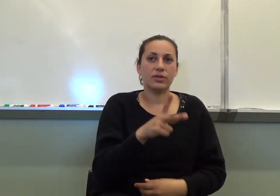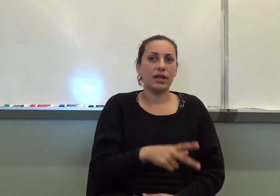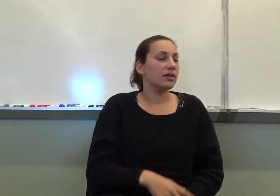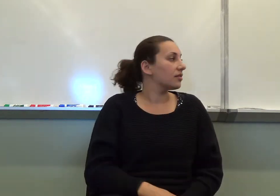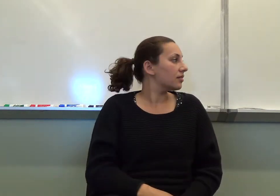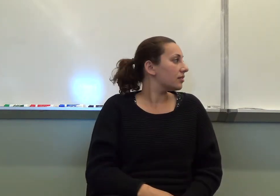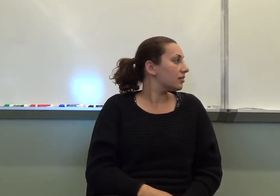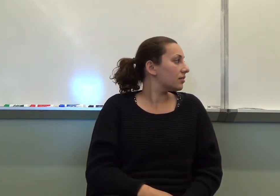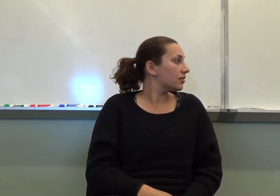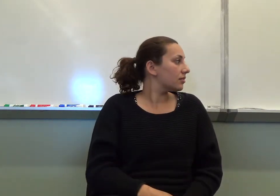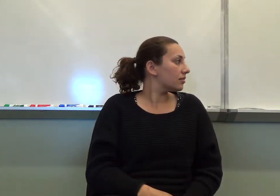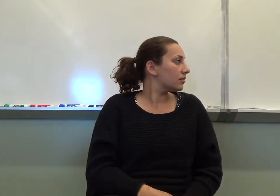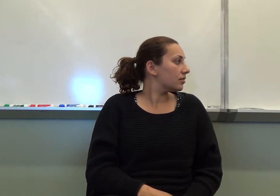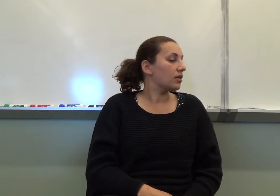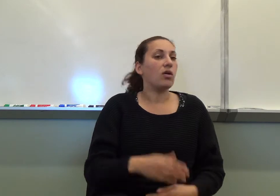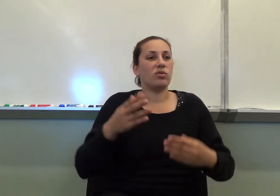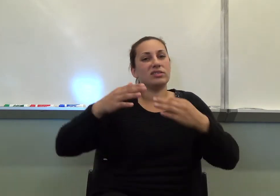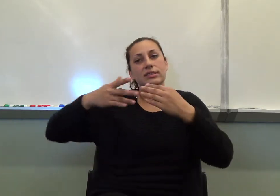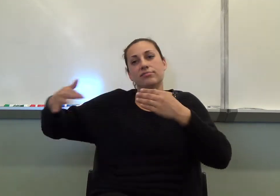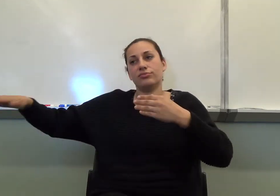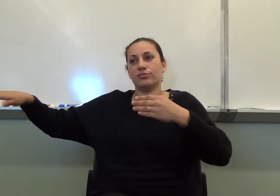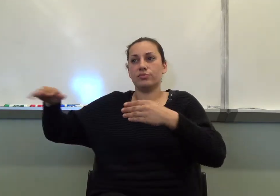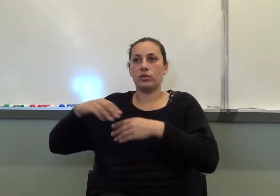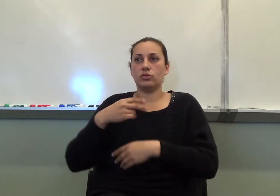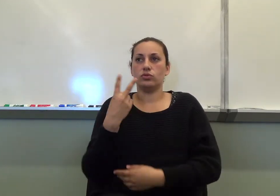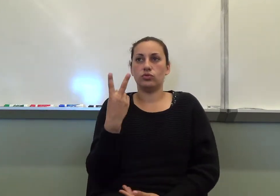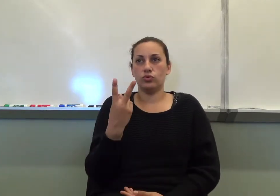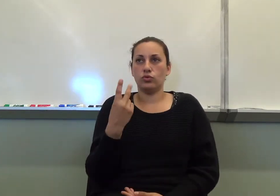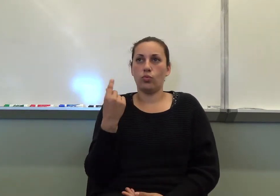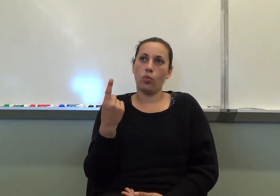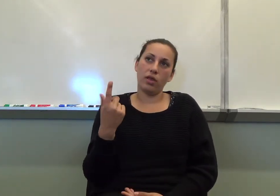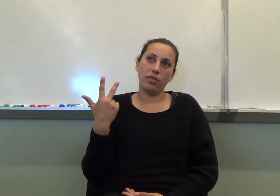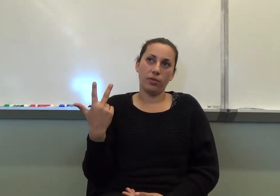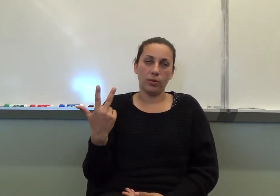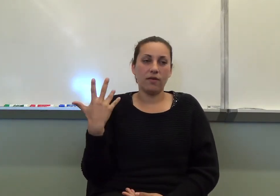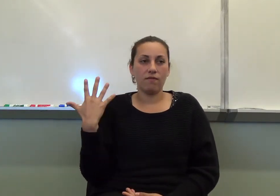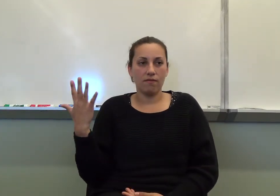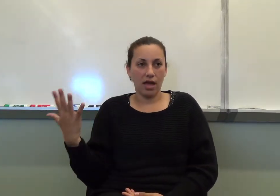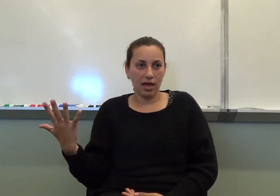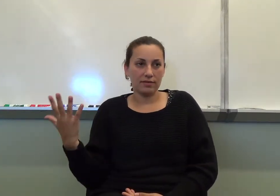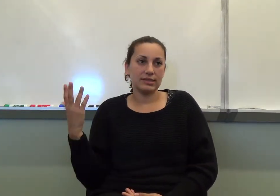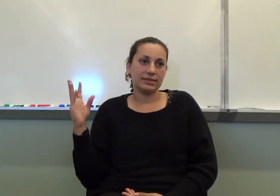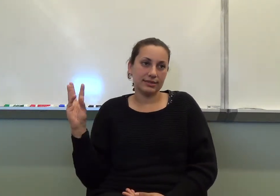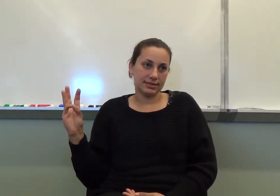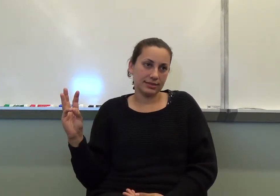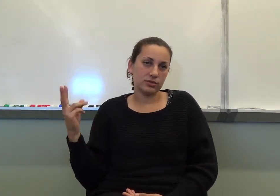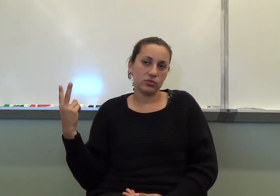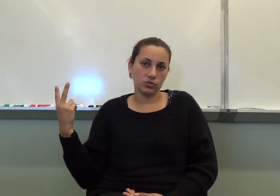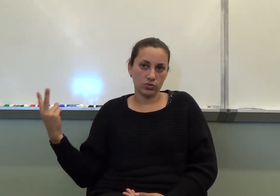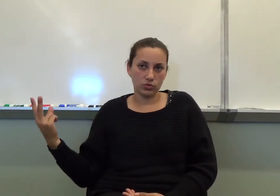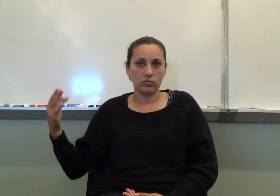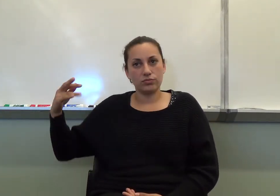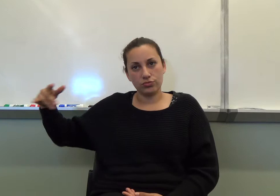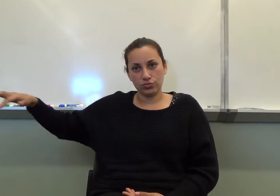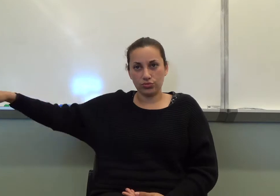Actually, this goes on to 2, 1, 3, 5, 6, 2, but it keeps going on. It never